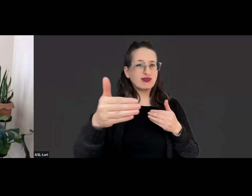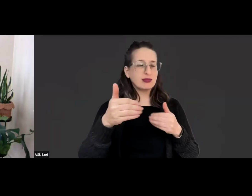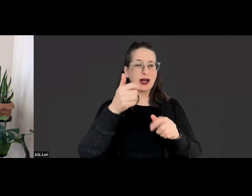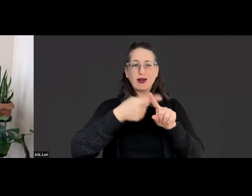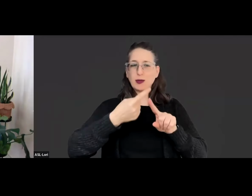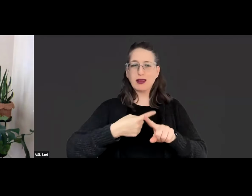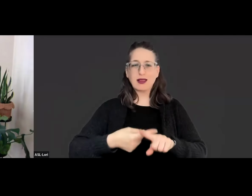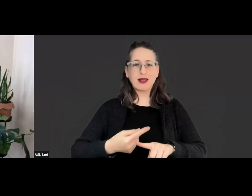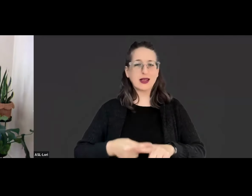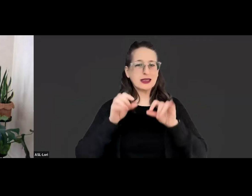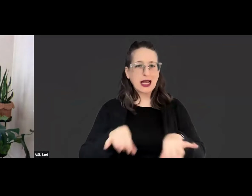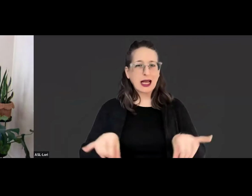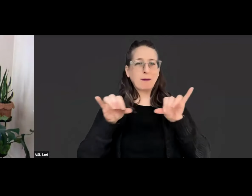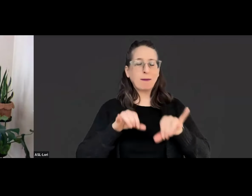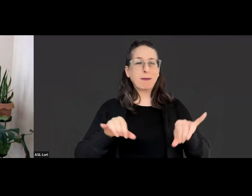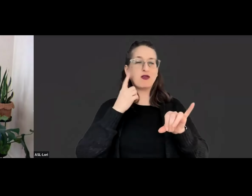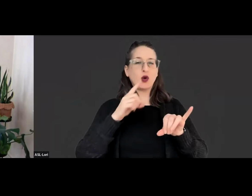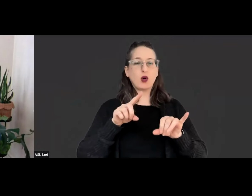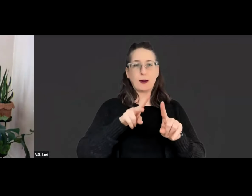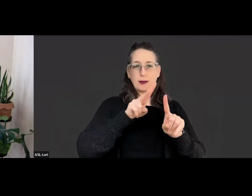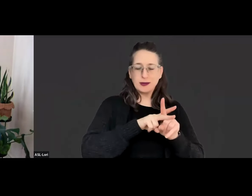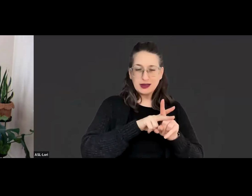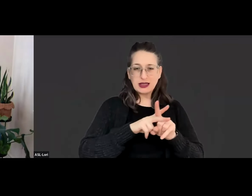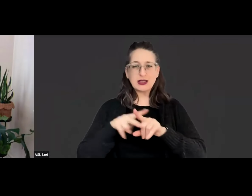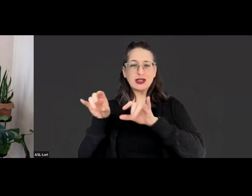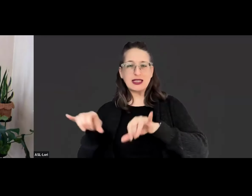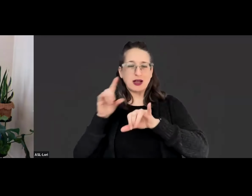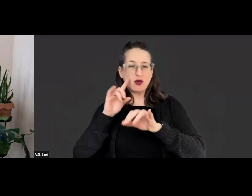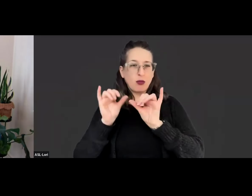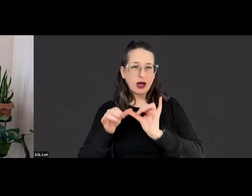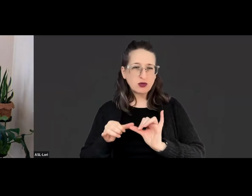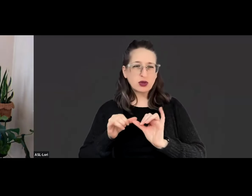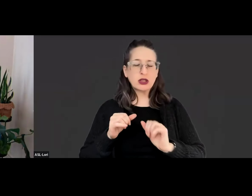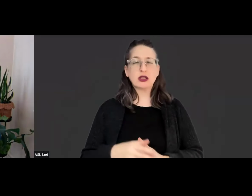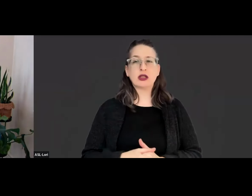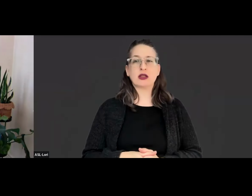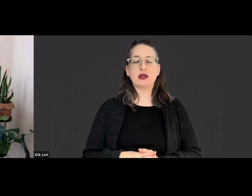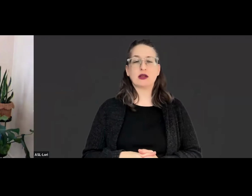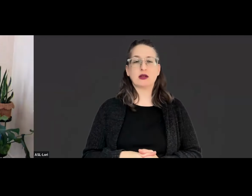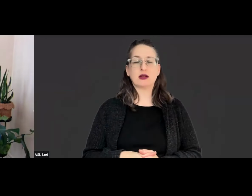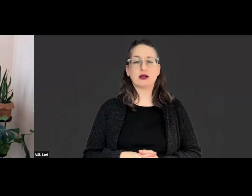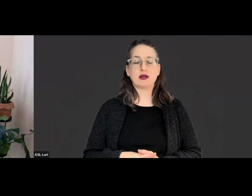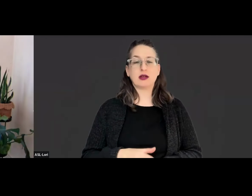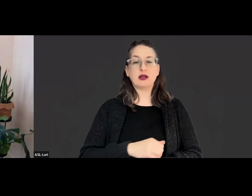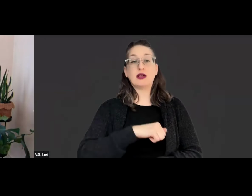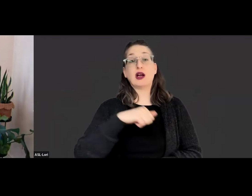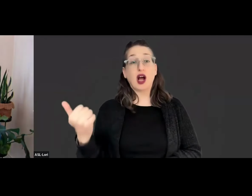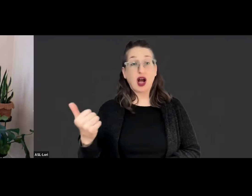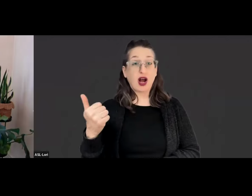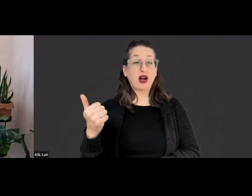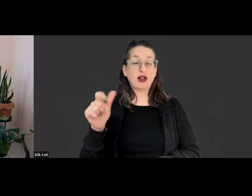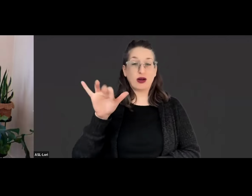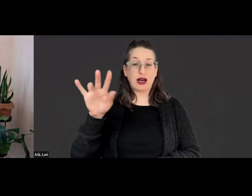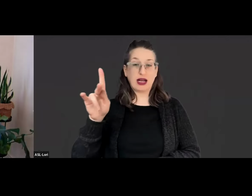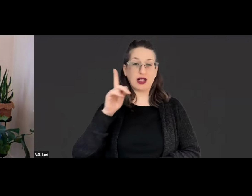for all NMT implementation and metric calls. There's a separate static link